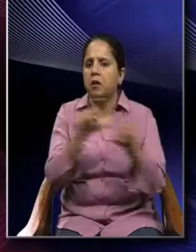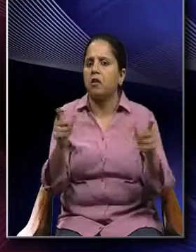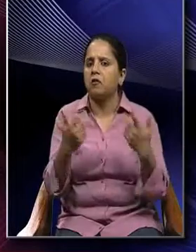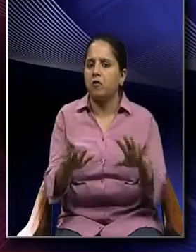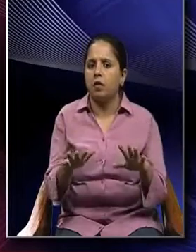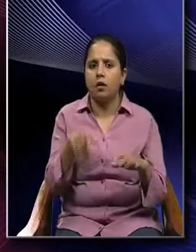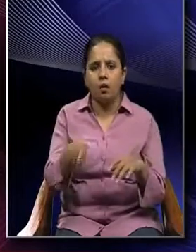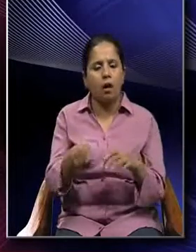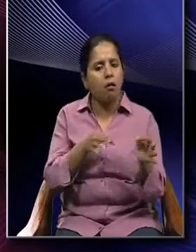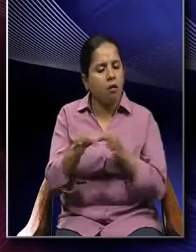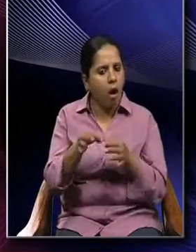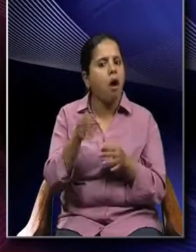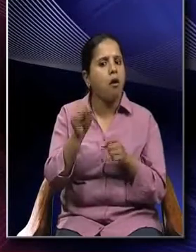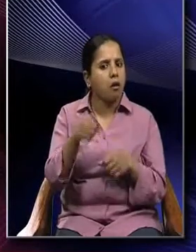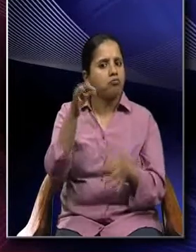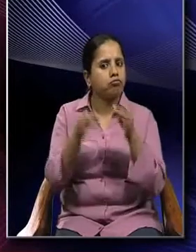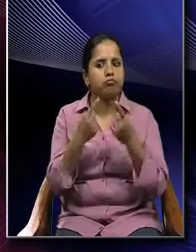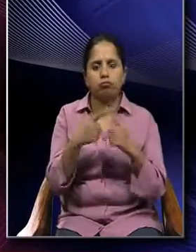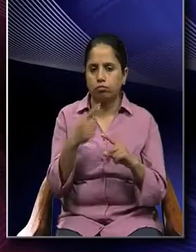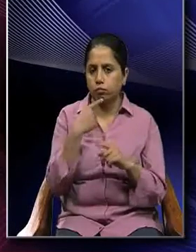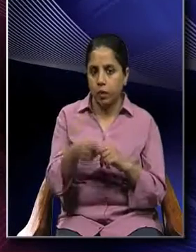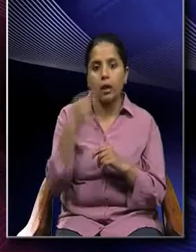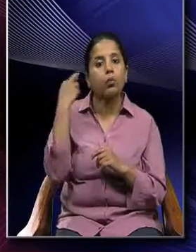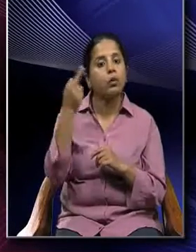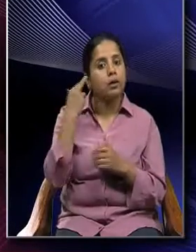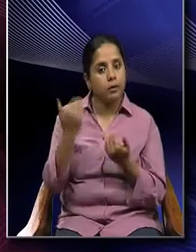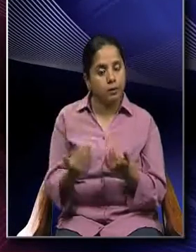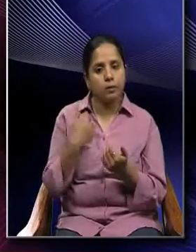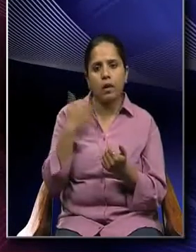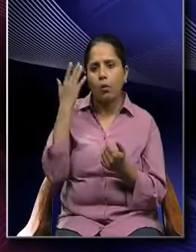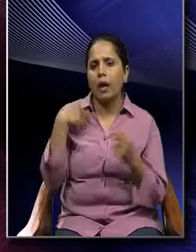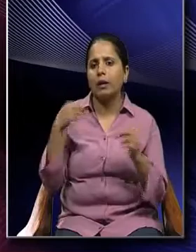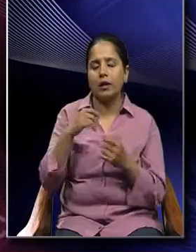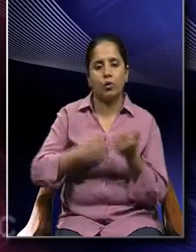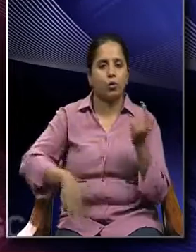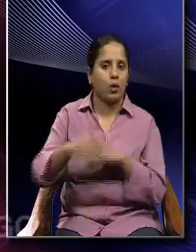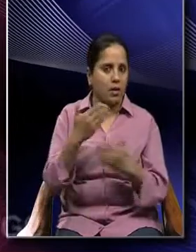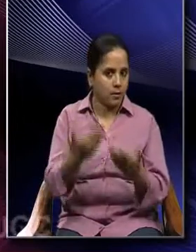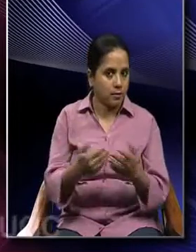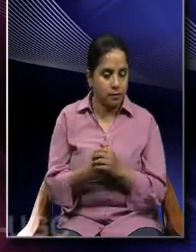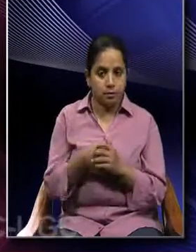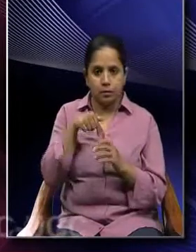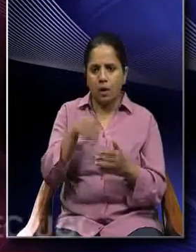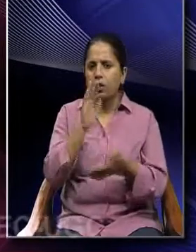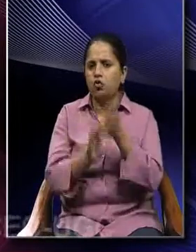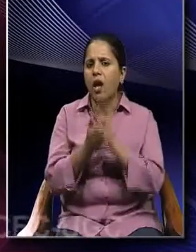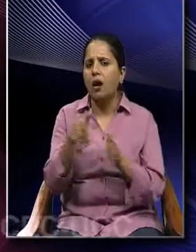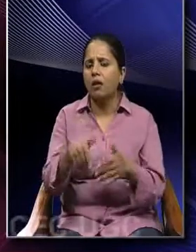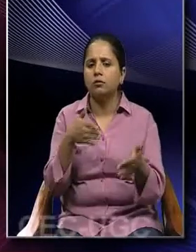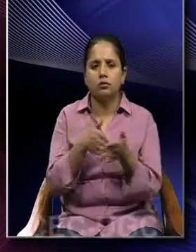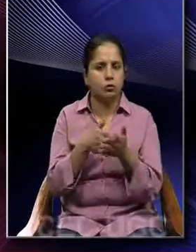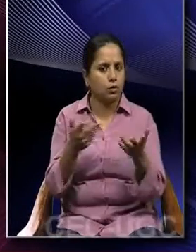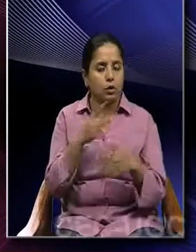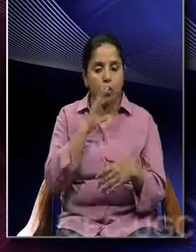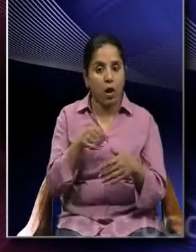very much justified, that this is the reason why we are needed in society. So what is the challenge here? The real